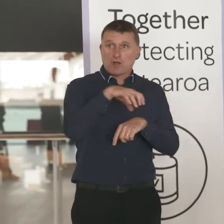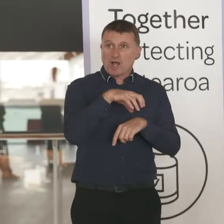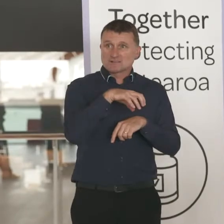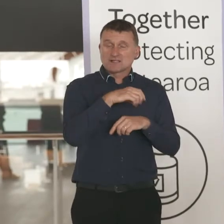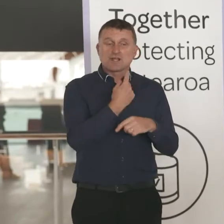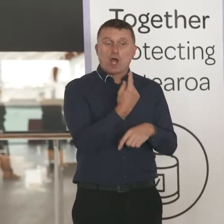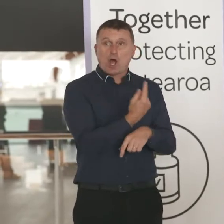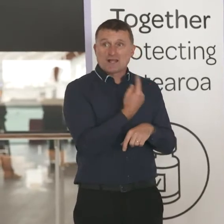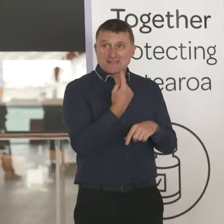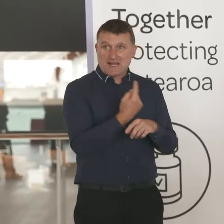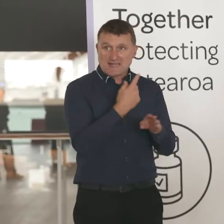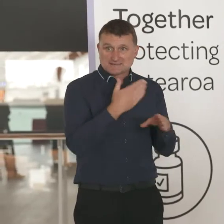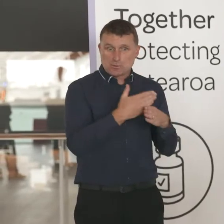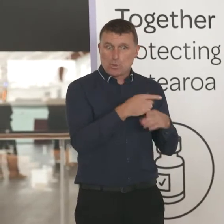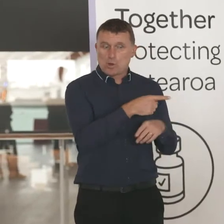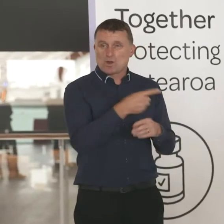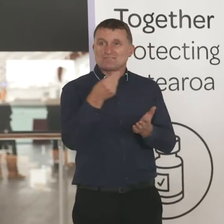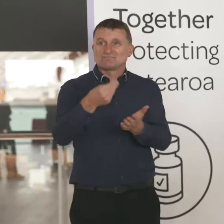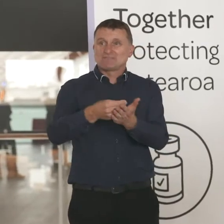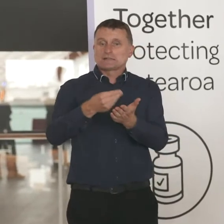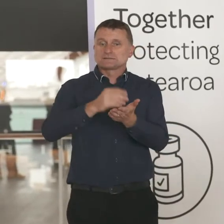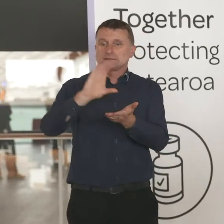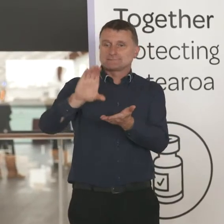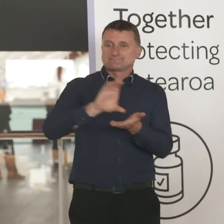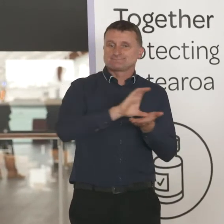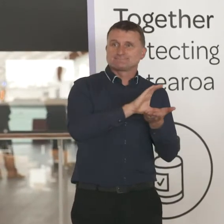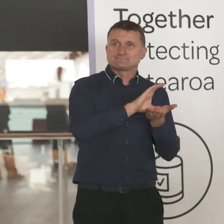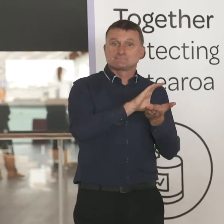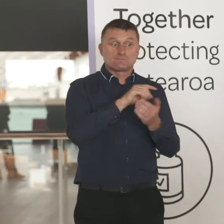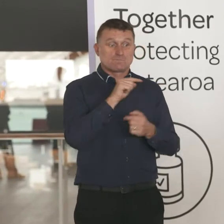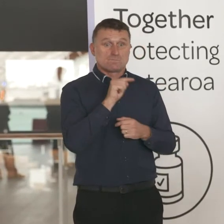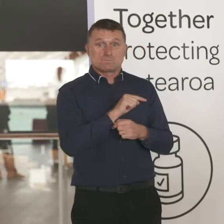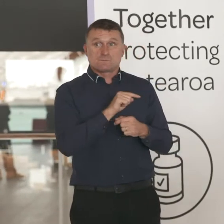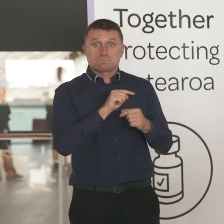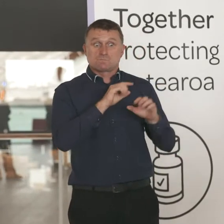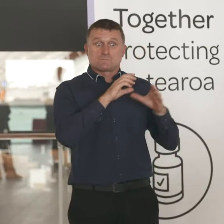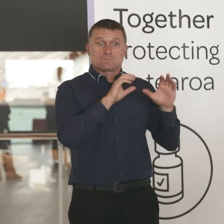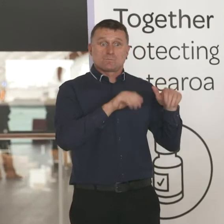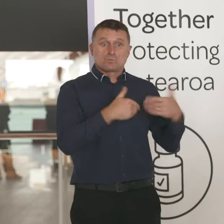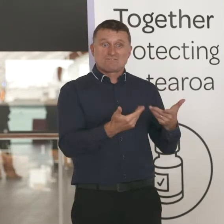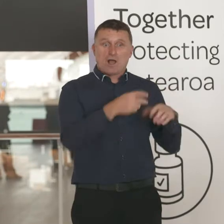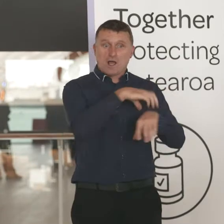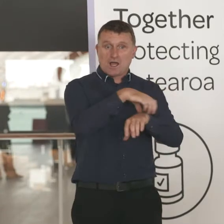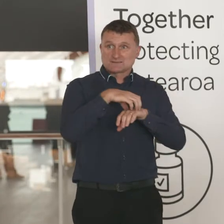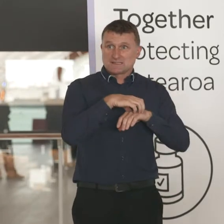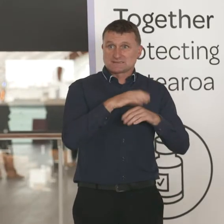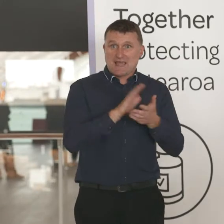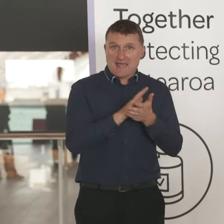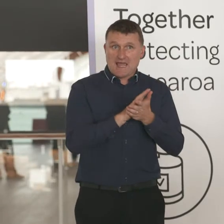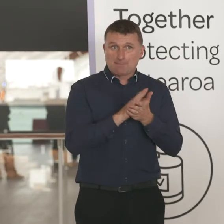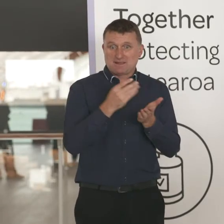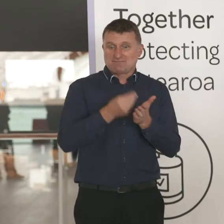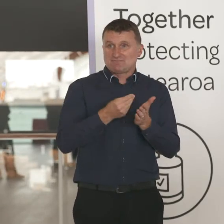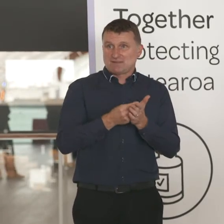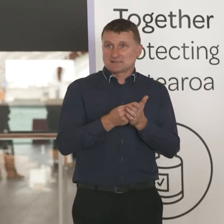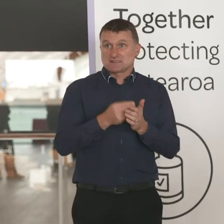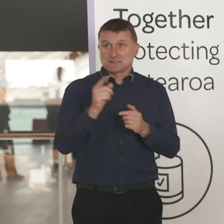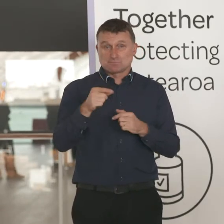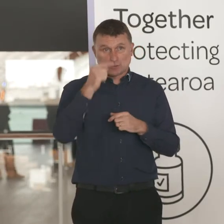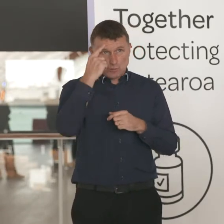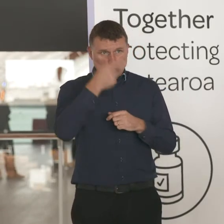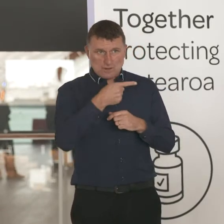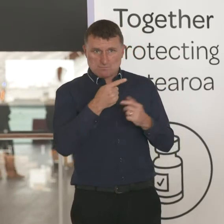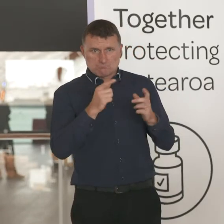4 or 5 months ago. We're glad that they've finally got it, but is it acceptable in your view that it's taken this long to finally get